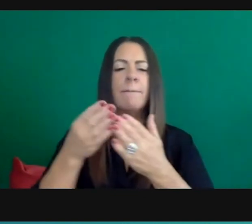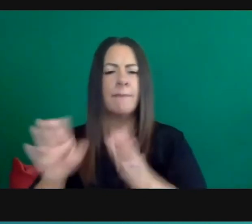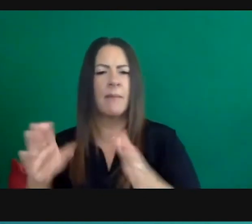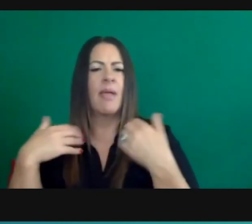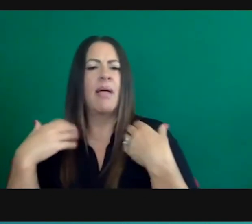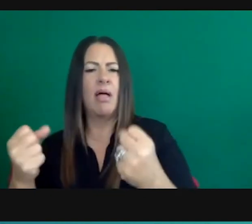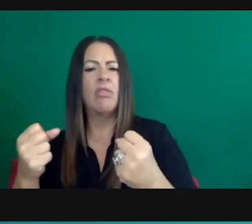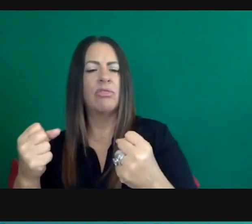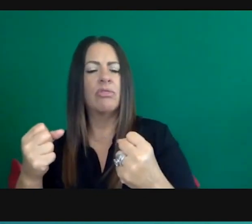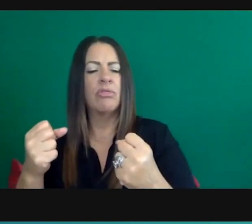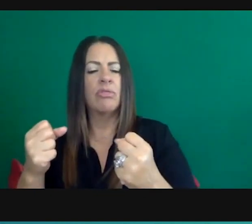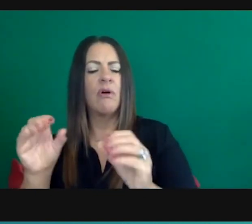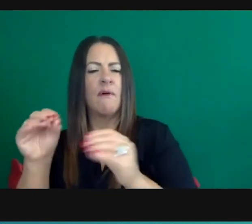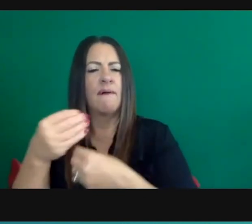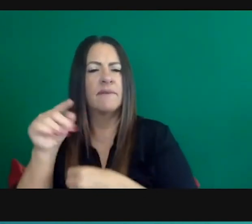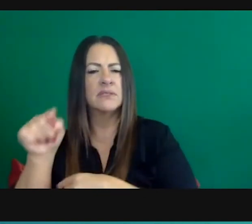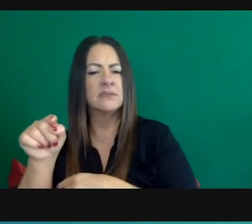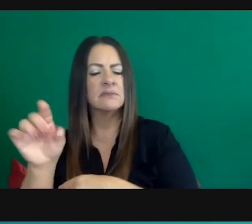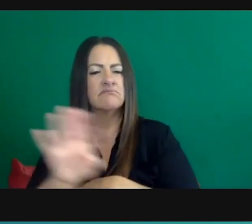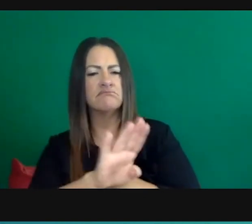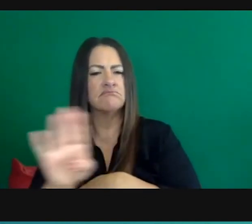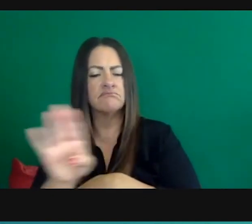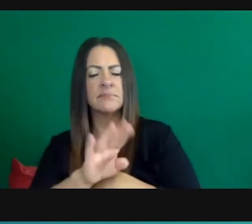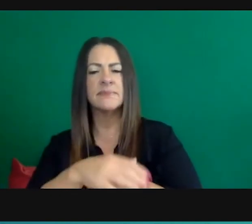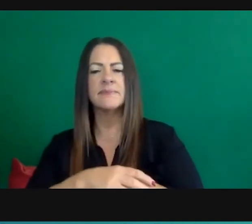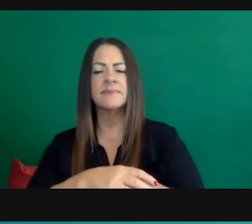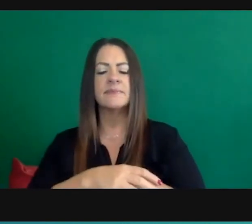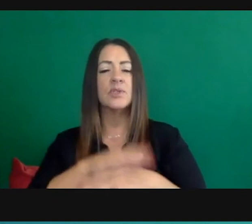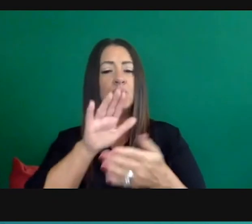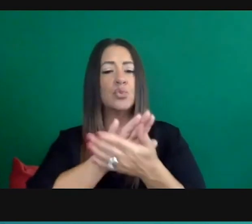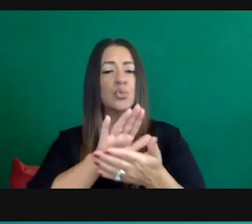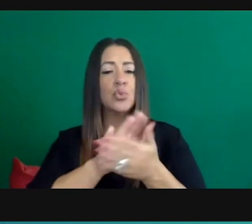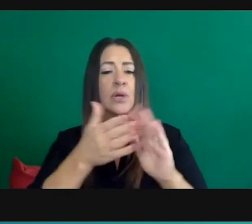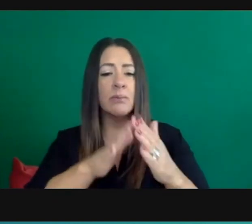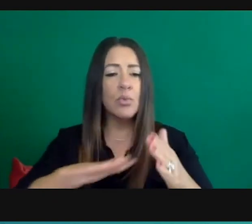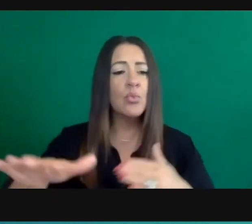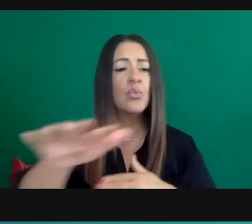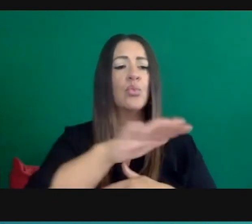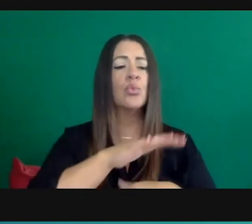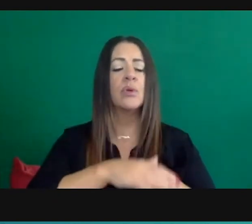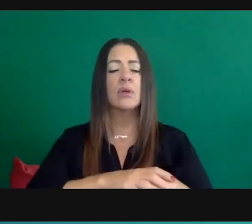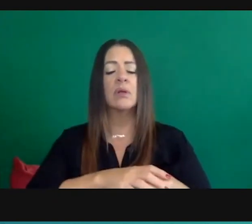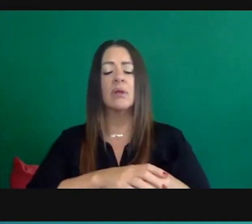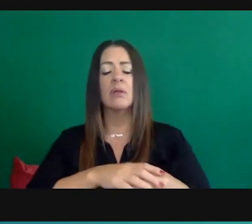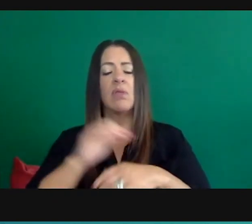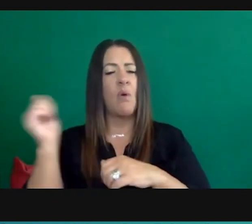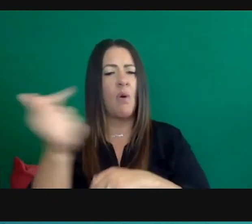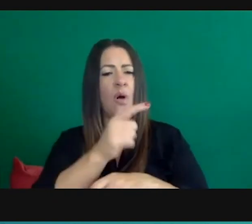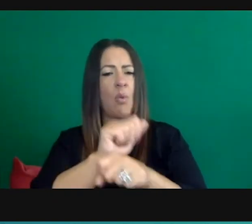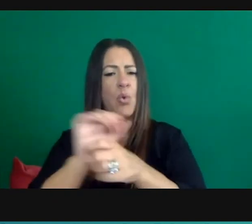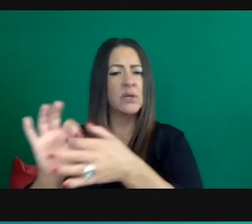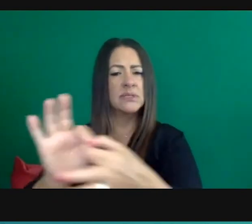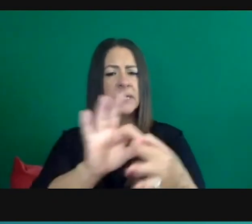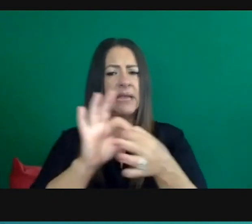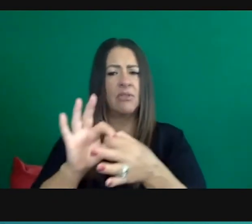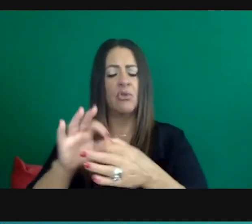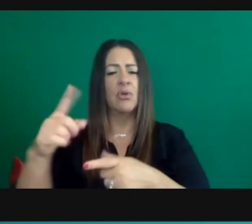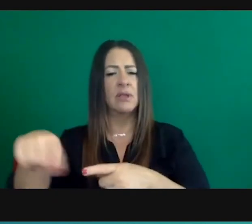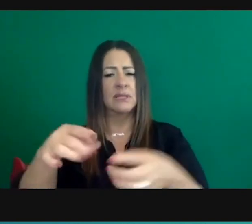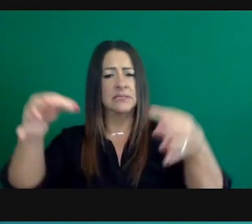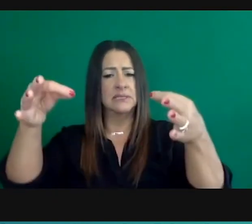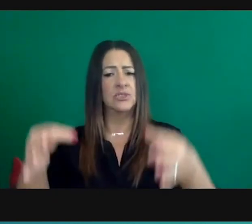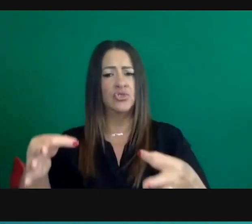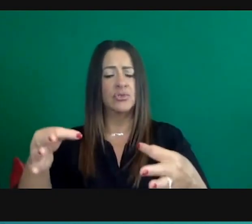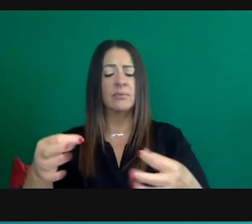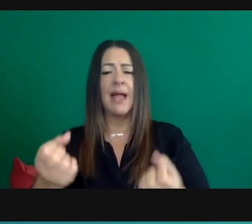an ongoing way, the communities and the school districts and the public health officers coming together to determine a